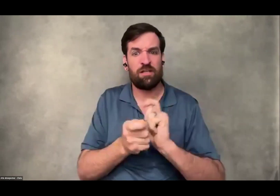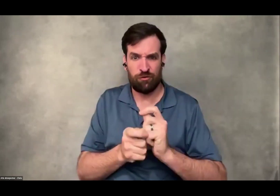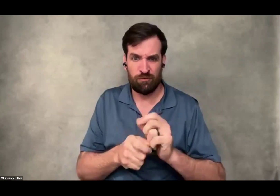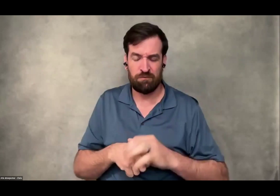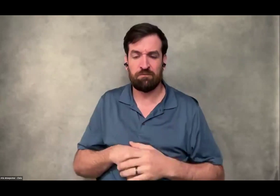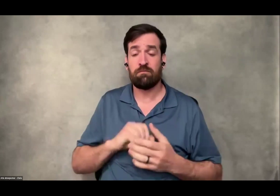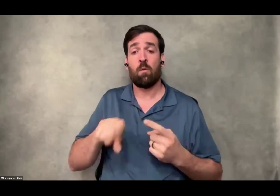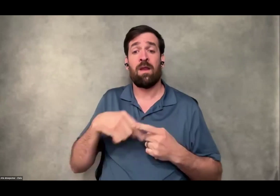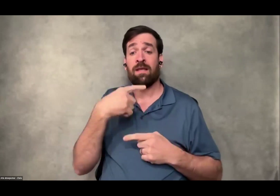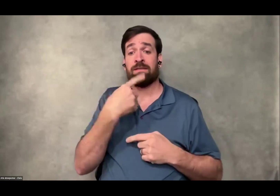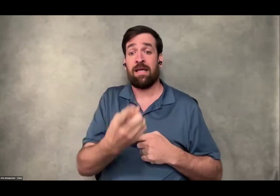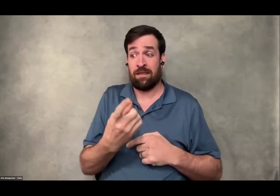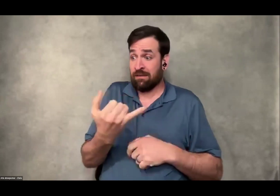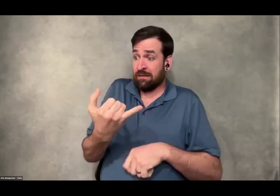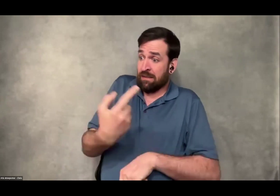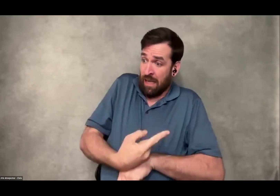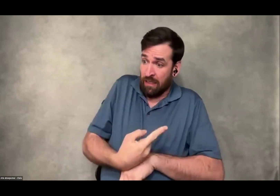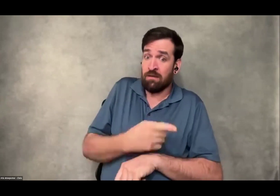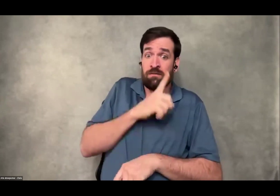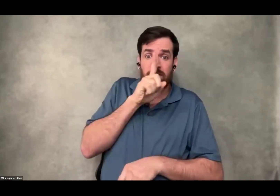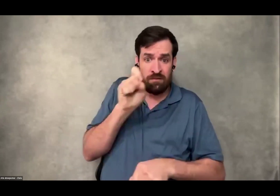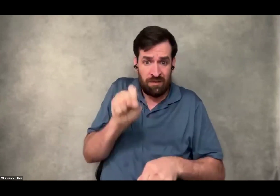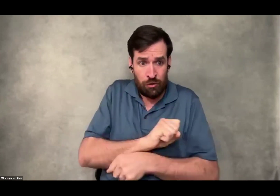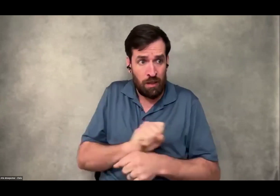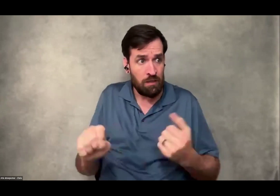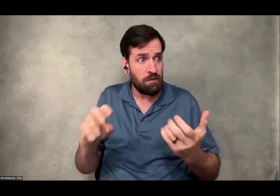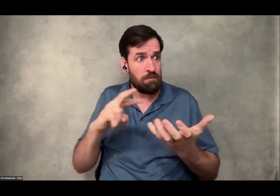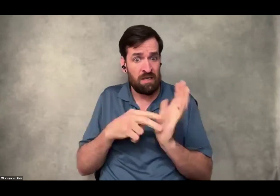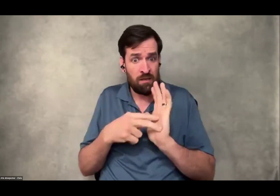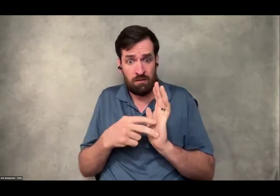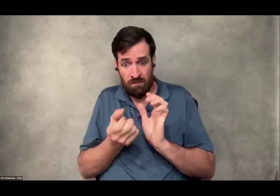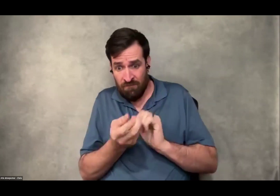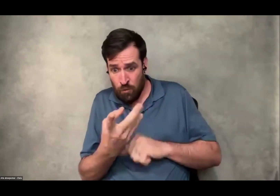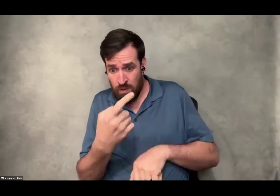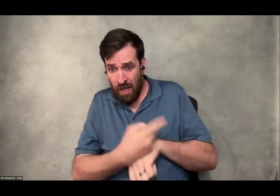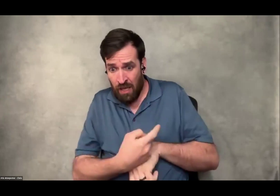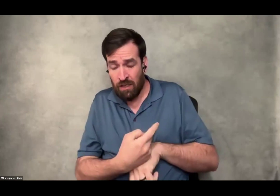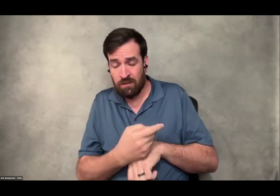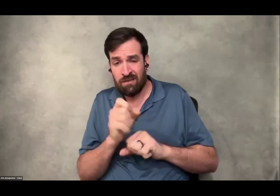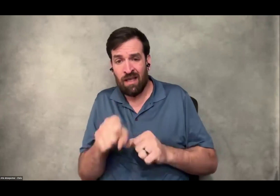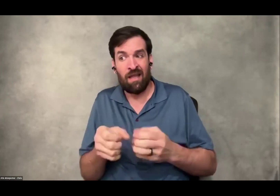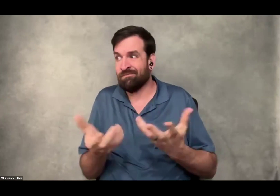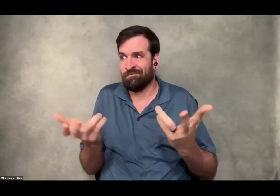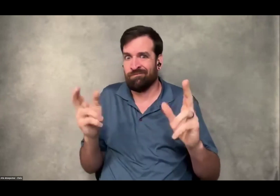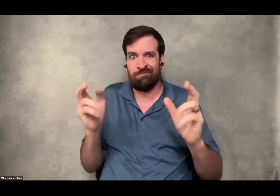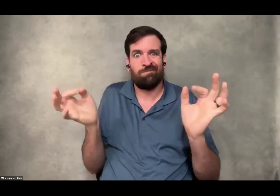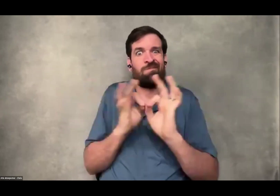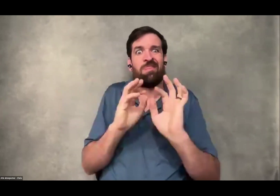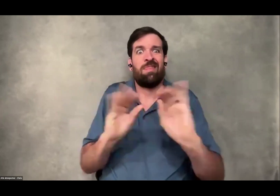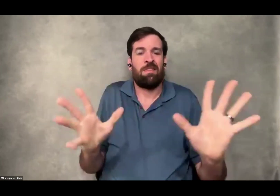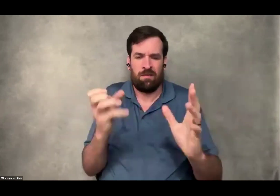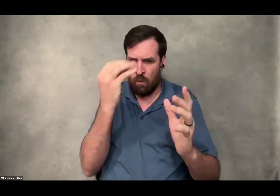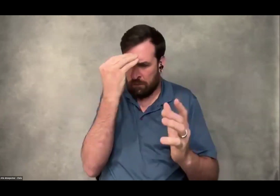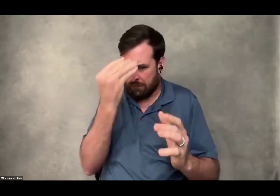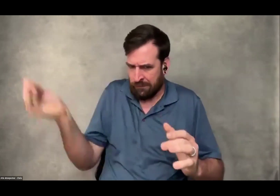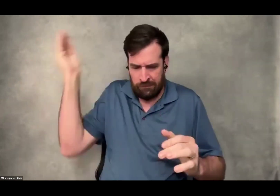What I tell you today will literally be obsolete in about a few days if something comes out. So just bear that in